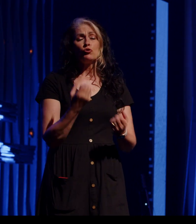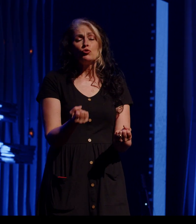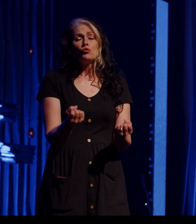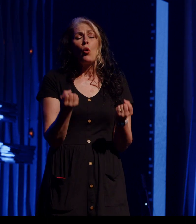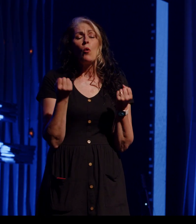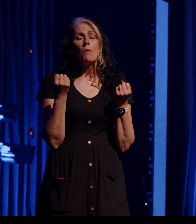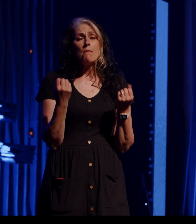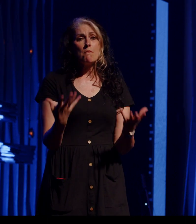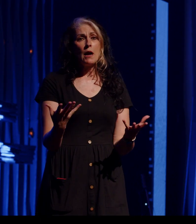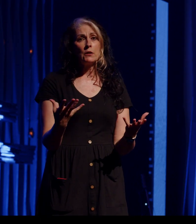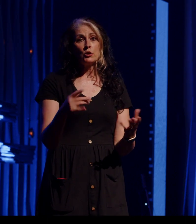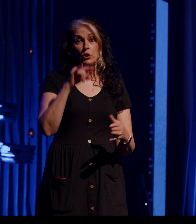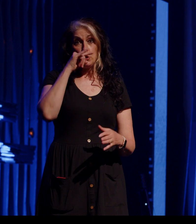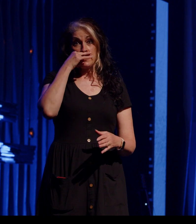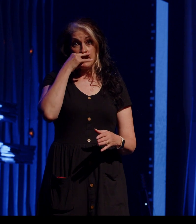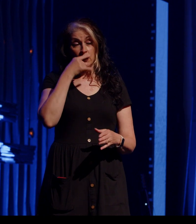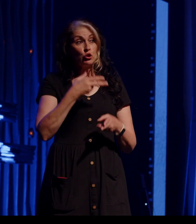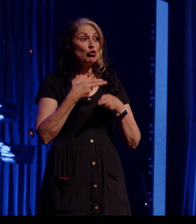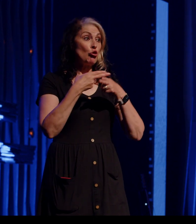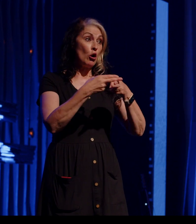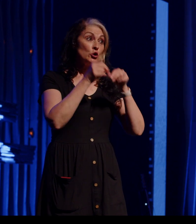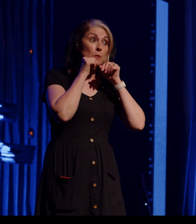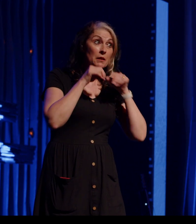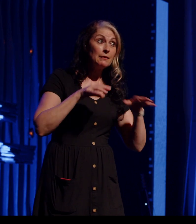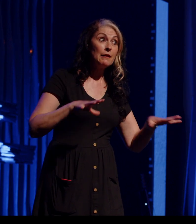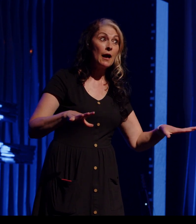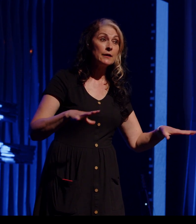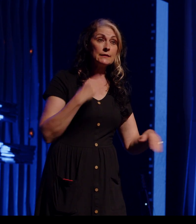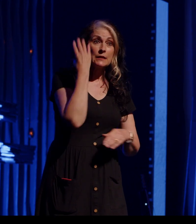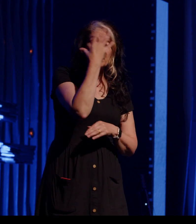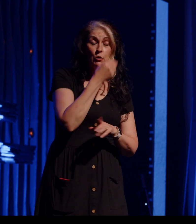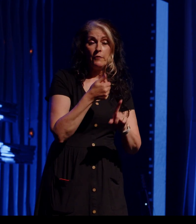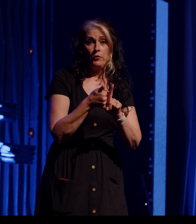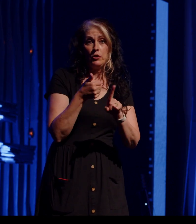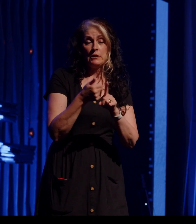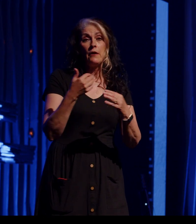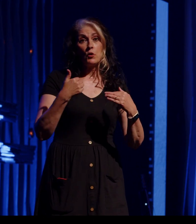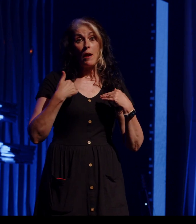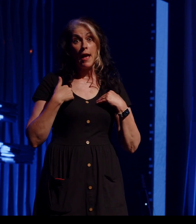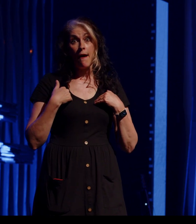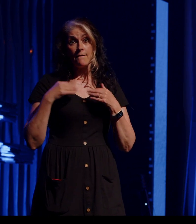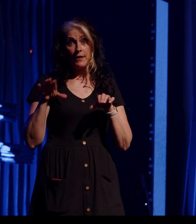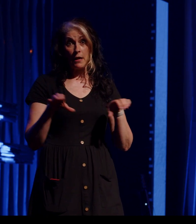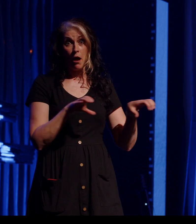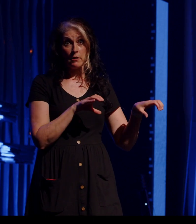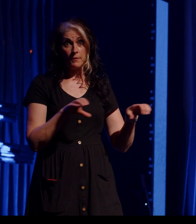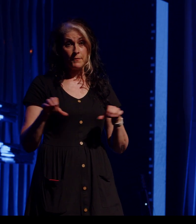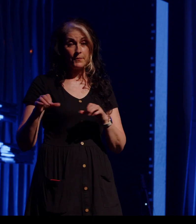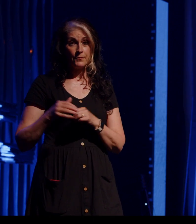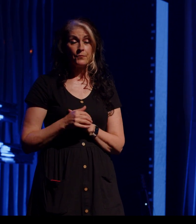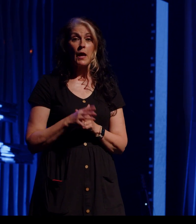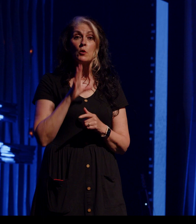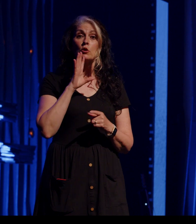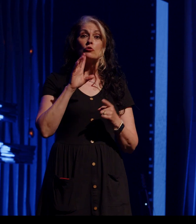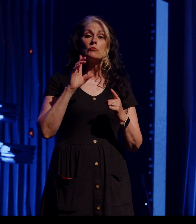that. Your kids should call you blessed. It's a beautiful thing that you have done. I want to talk for a moment about